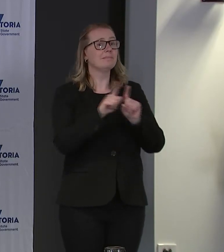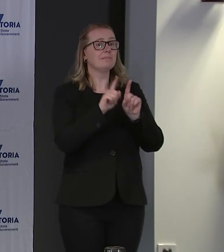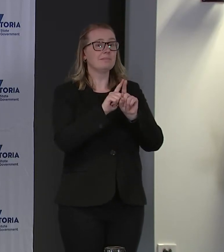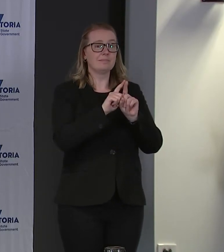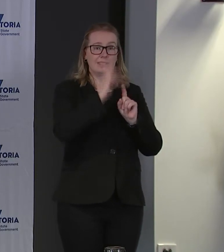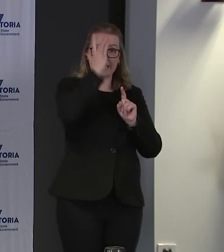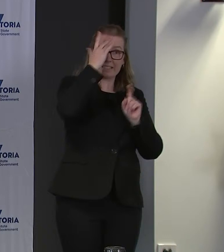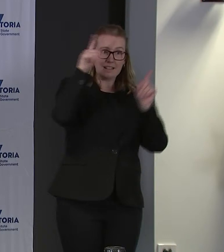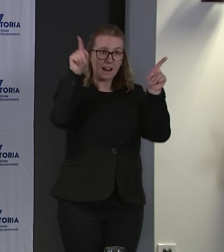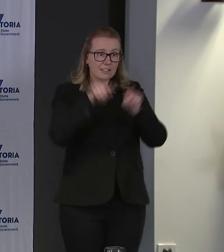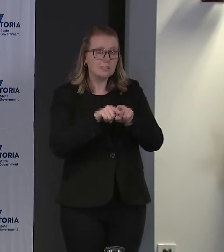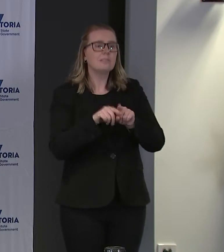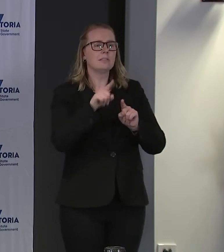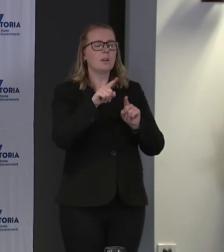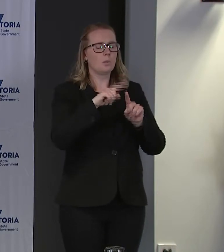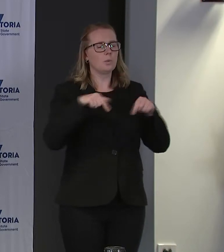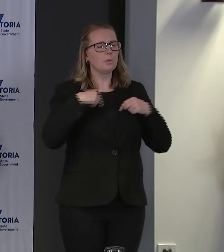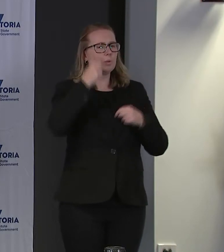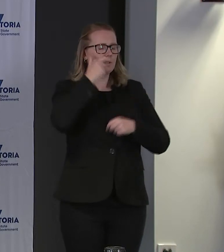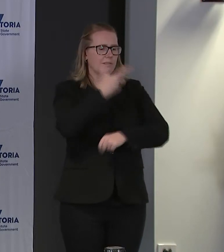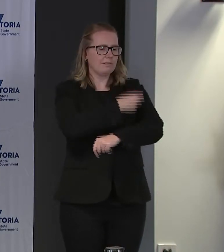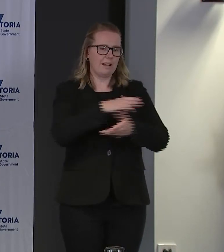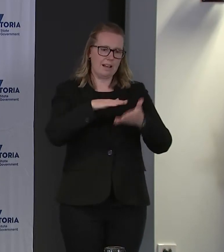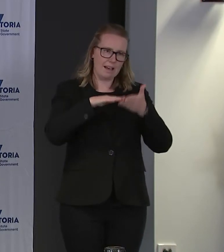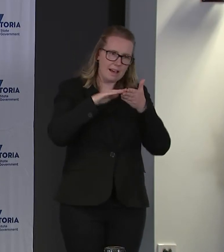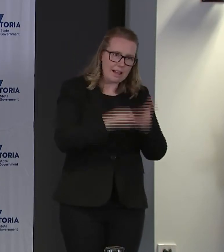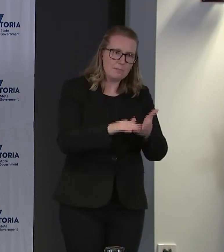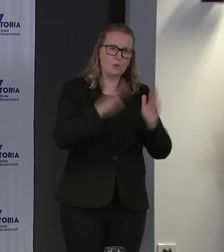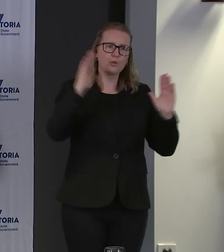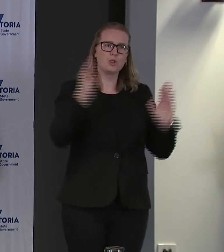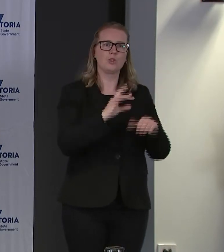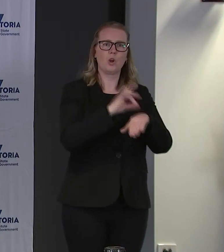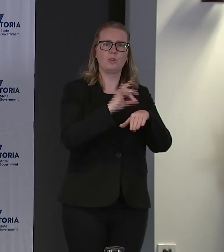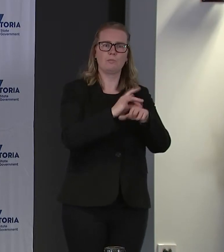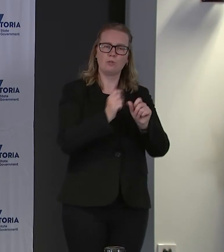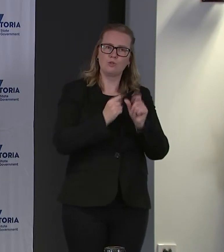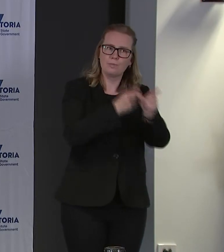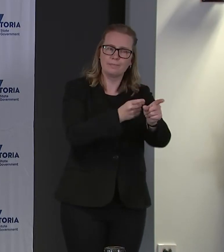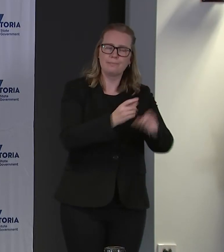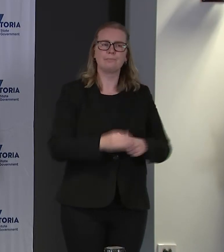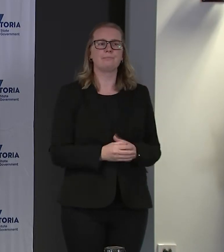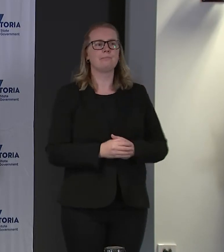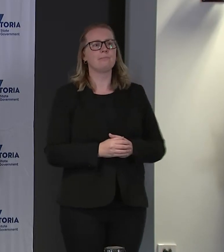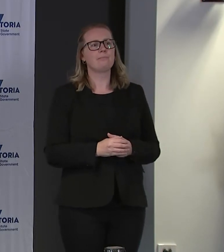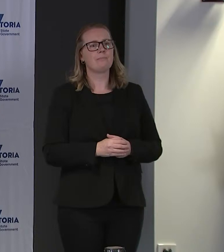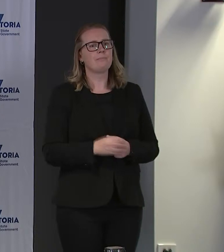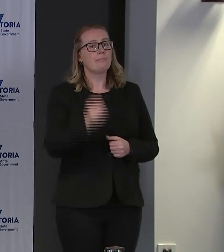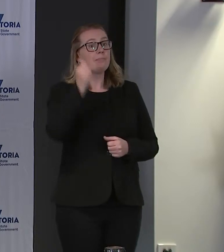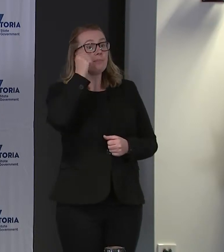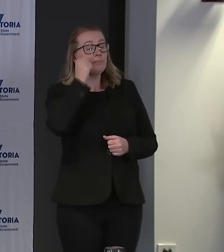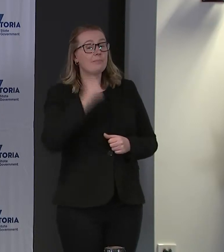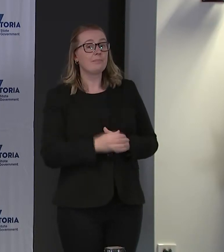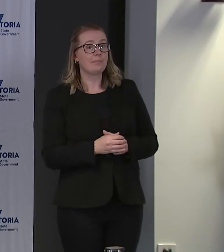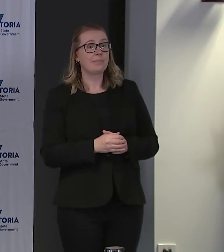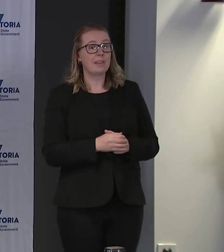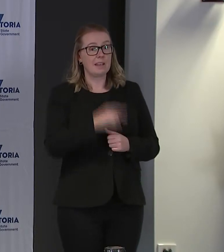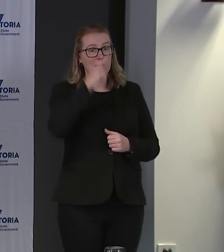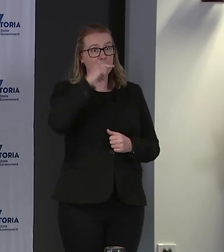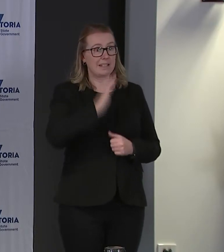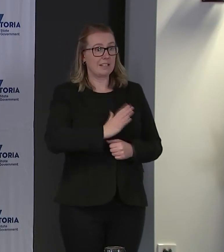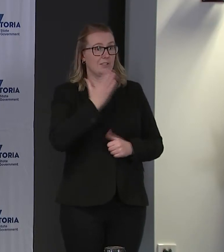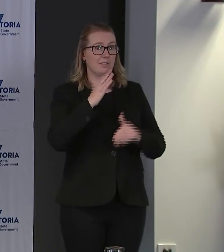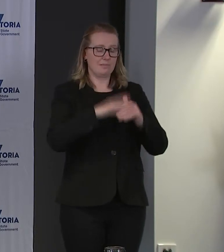significantly prevent hospitalisation. The last area that most people are interested in is about the